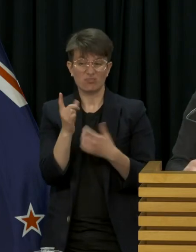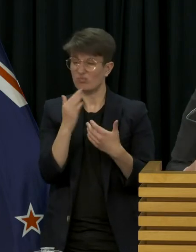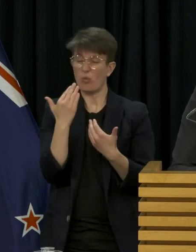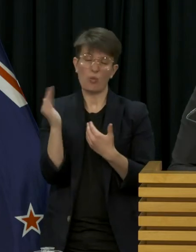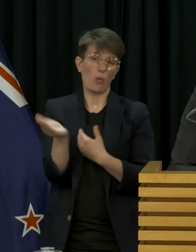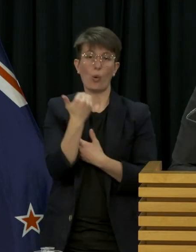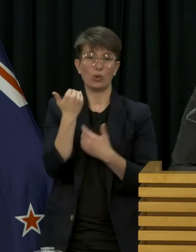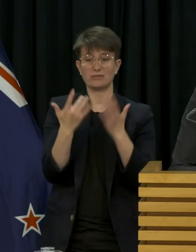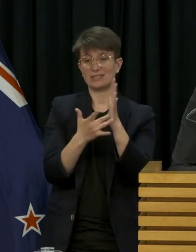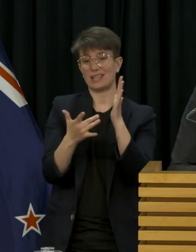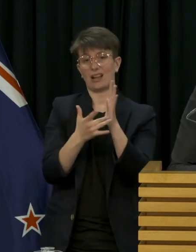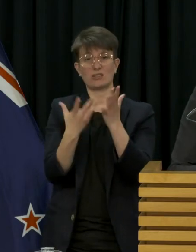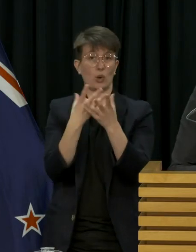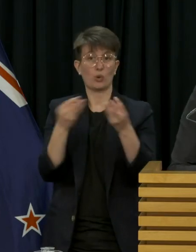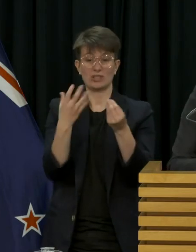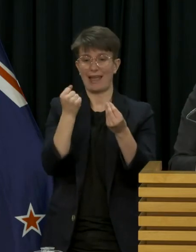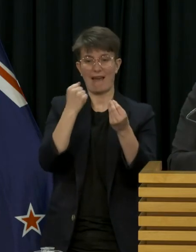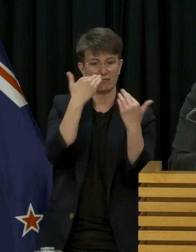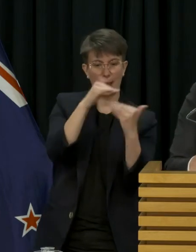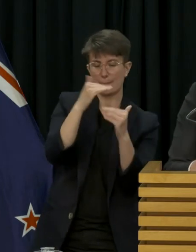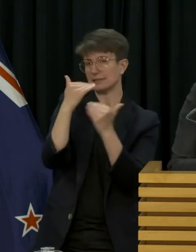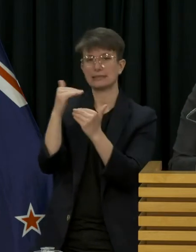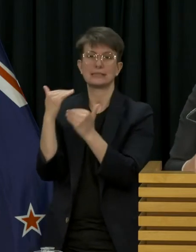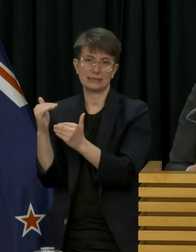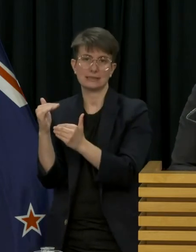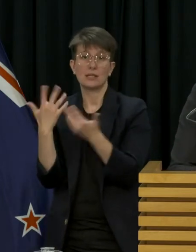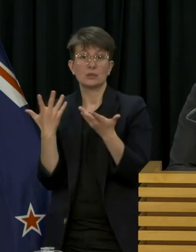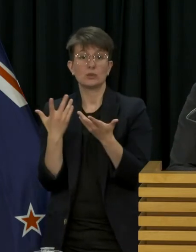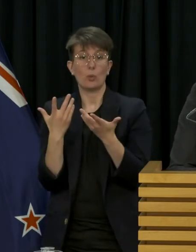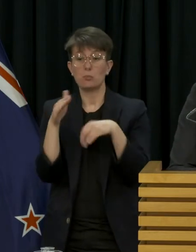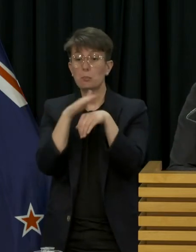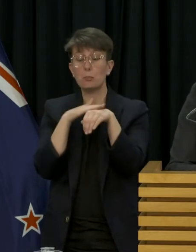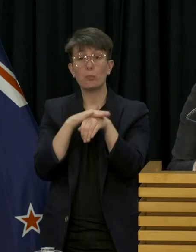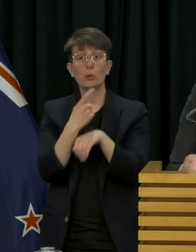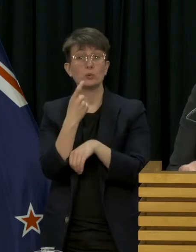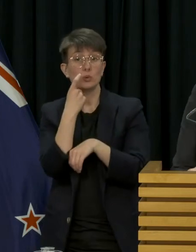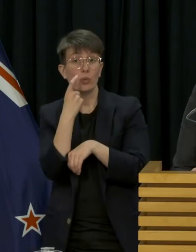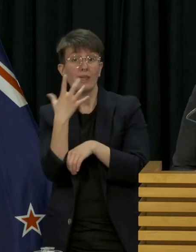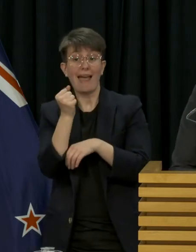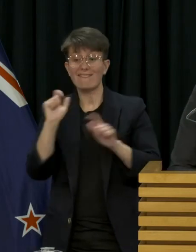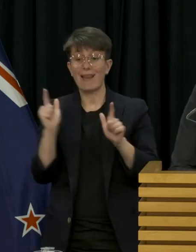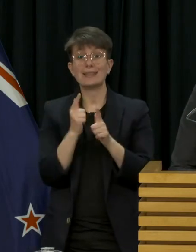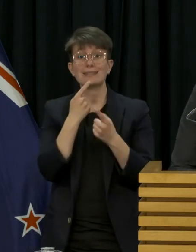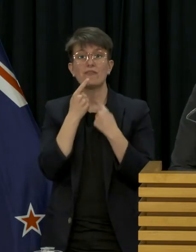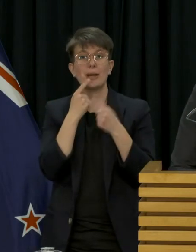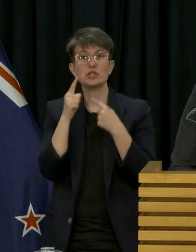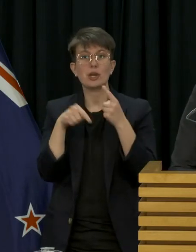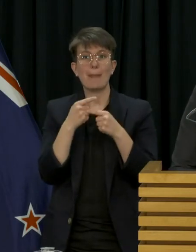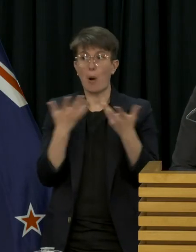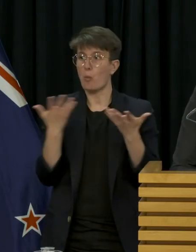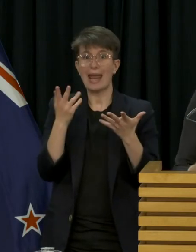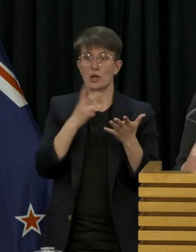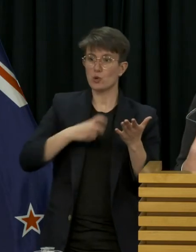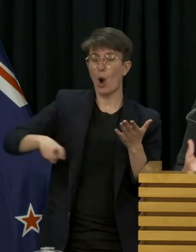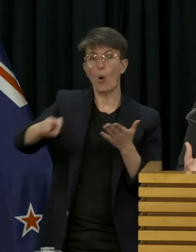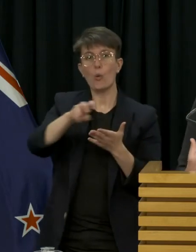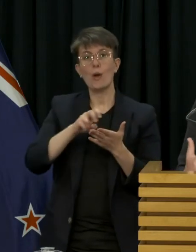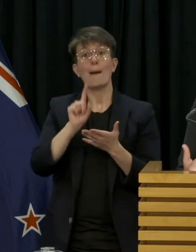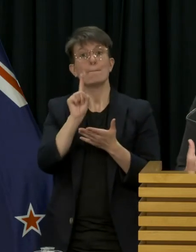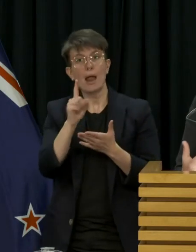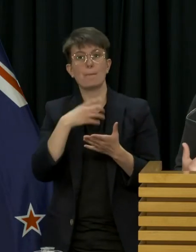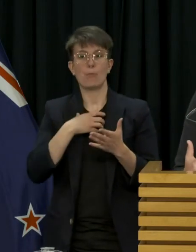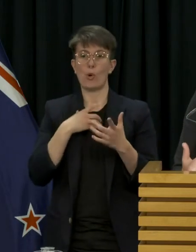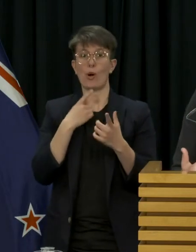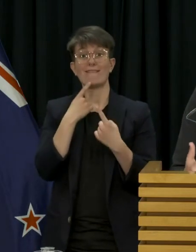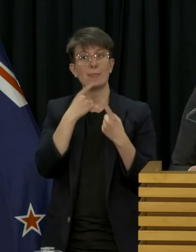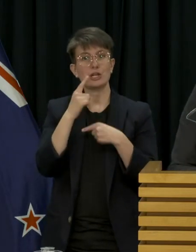the Bluetooth is less sensitive, gives you less information about where you've been, but more information about who you might have come into contact with. So it's a combination